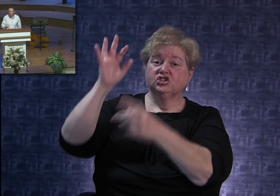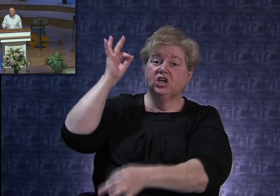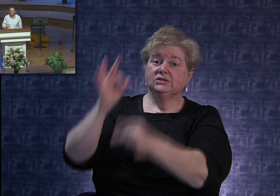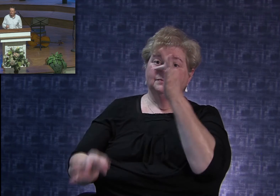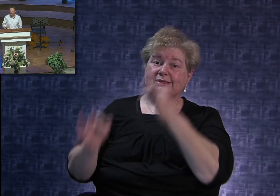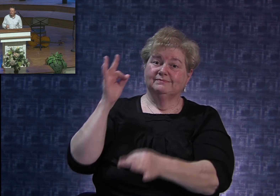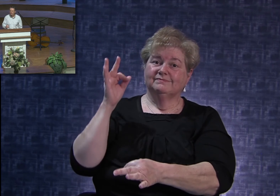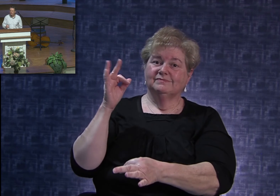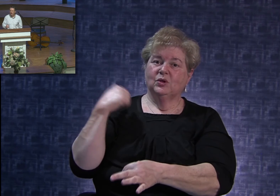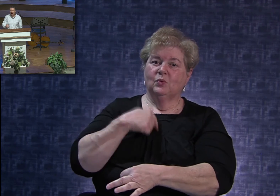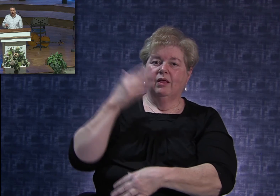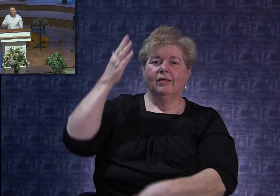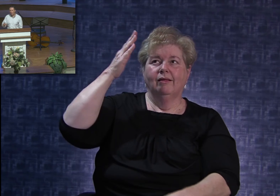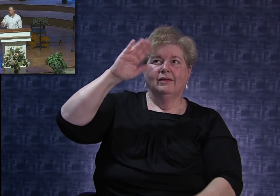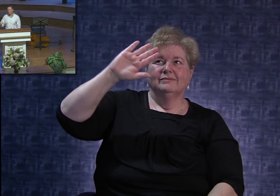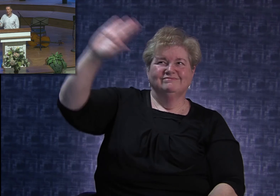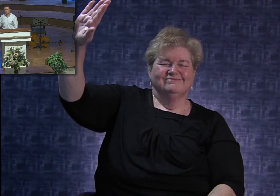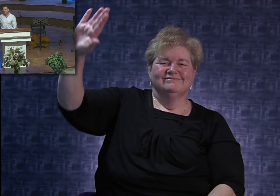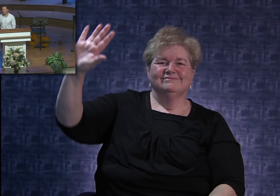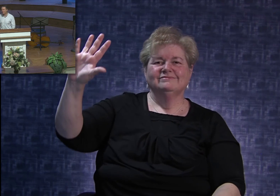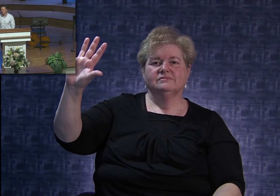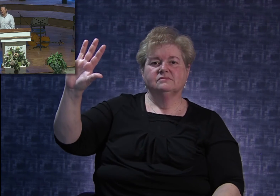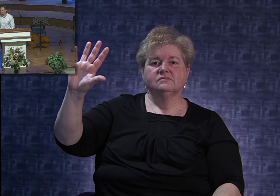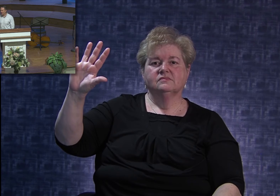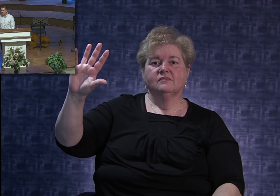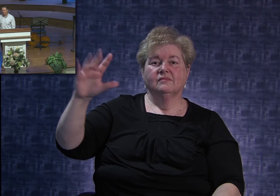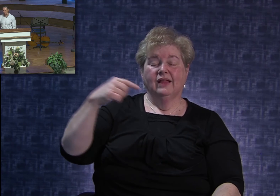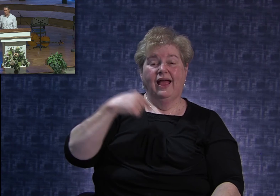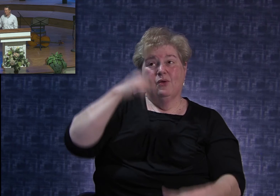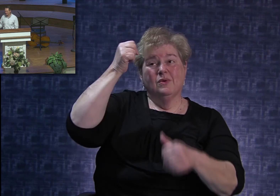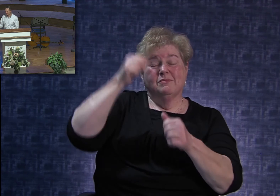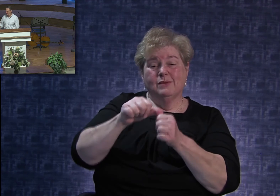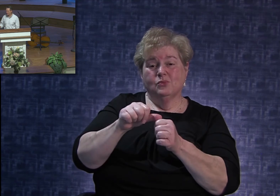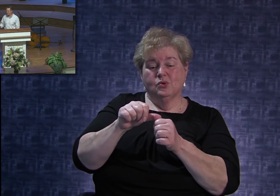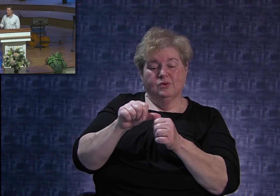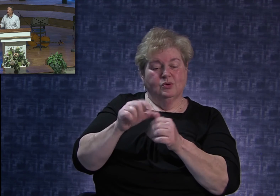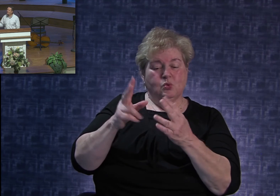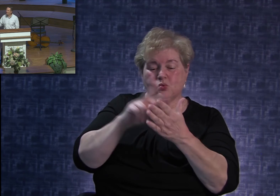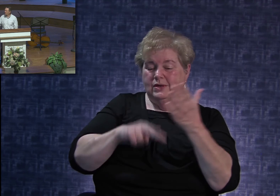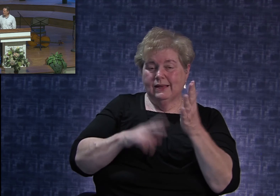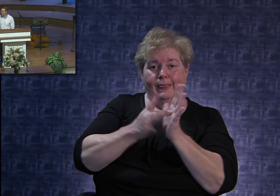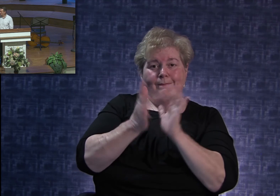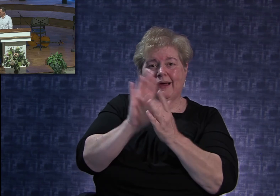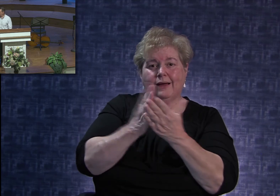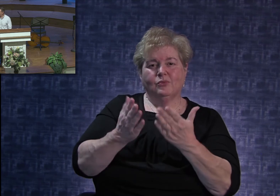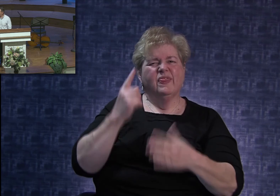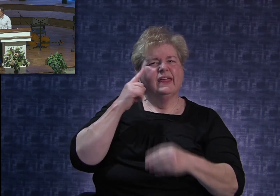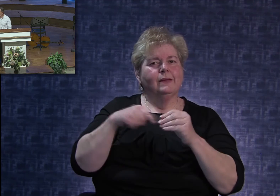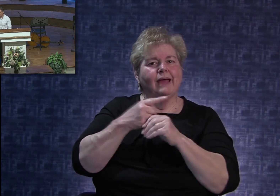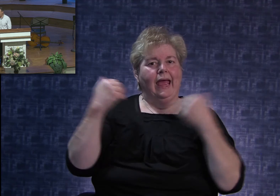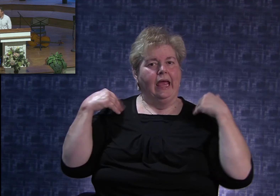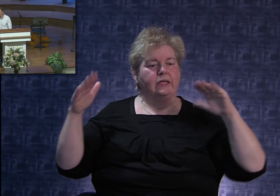judgment. I am always reminded, even throughout Scripture, you take angelic beings, for